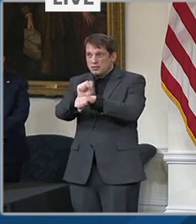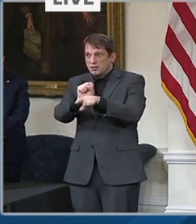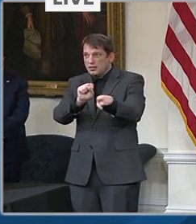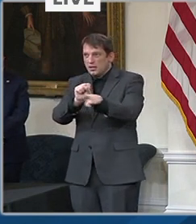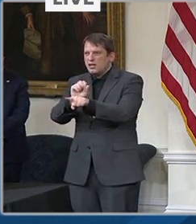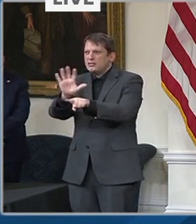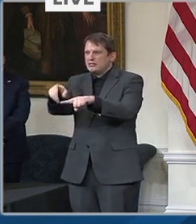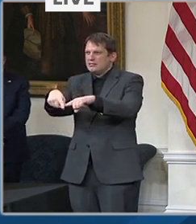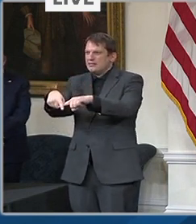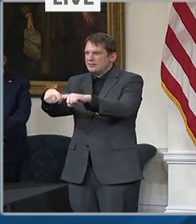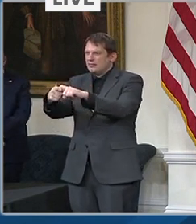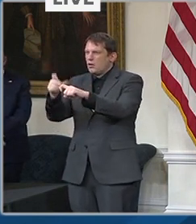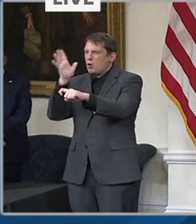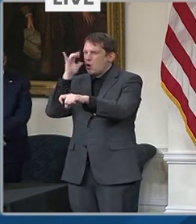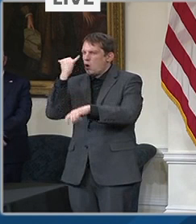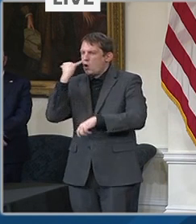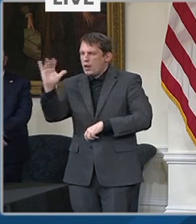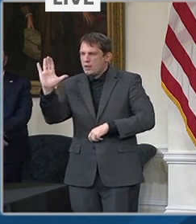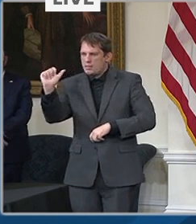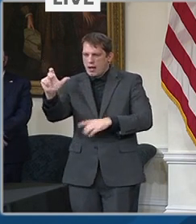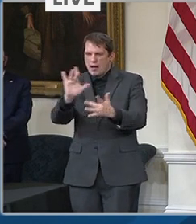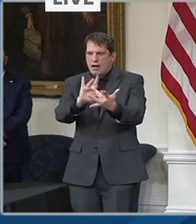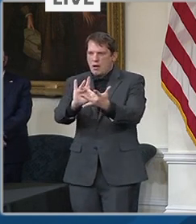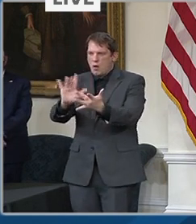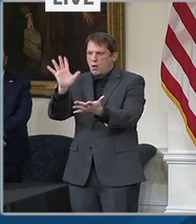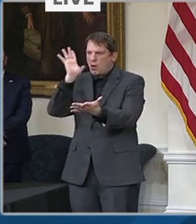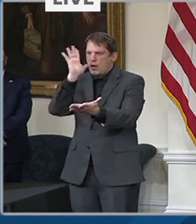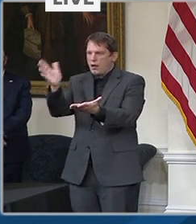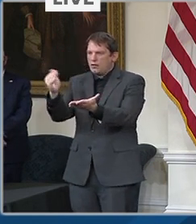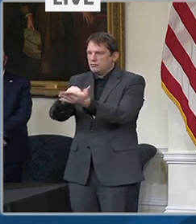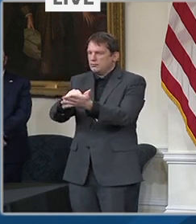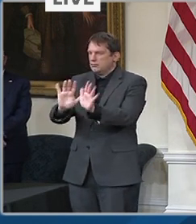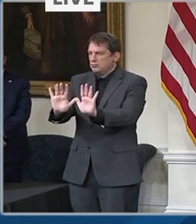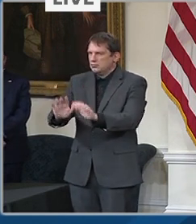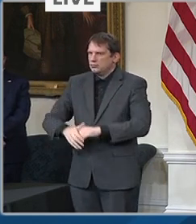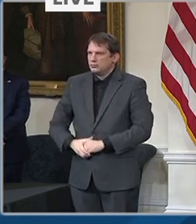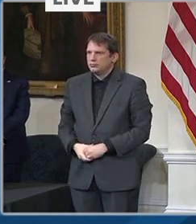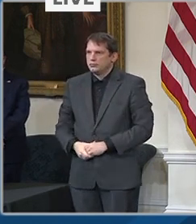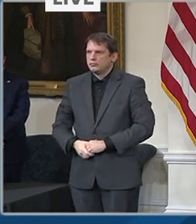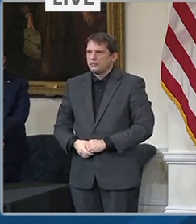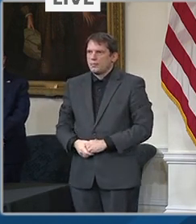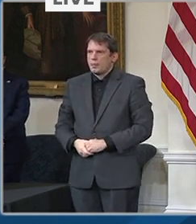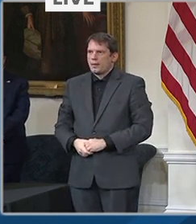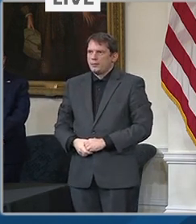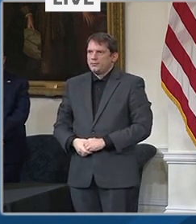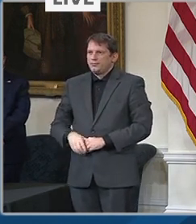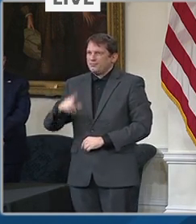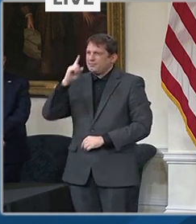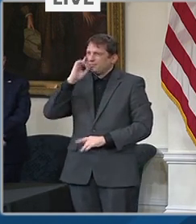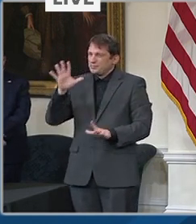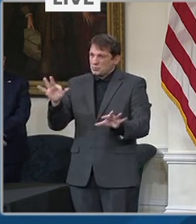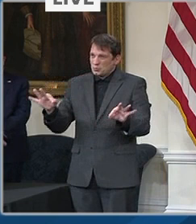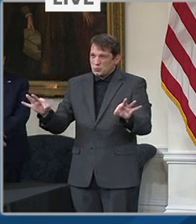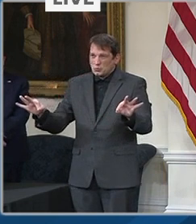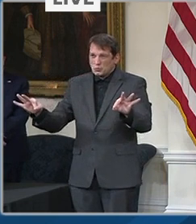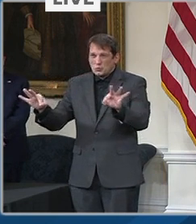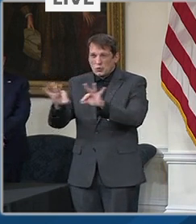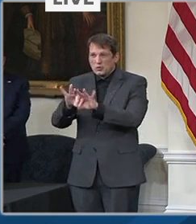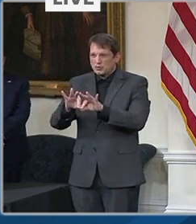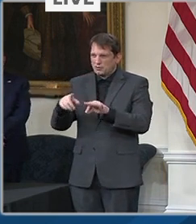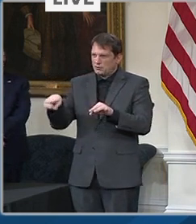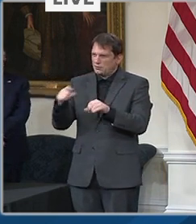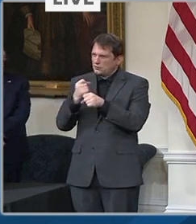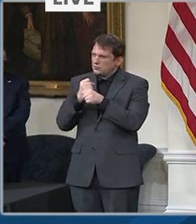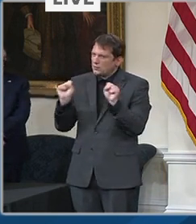we appreciate our customers understanding that at the end of the day, the safest place to be this holiday season is home for the holidays. And